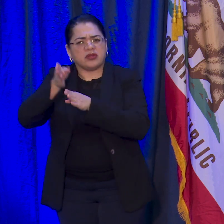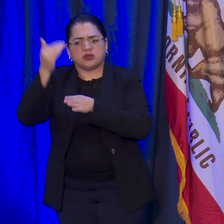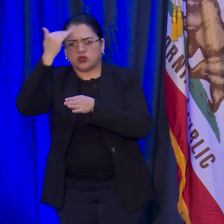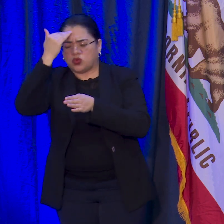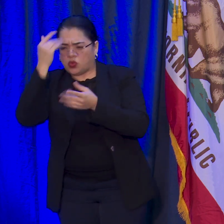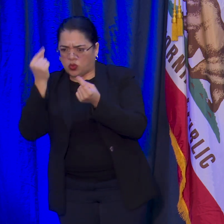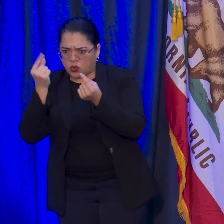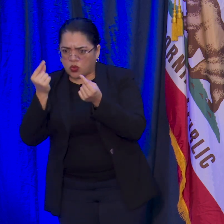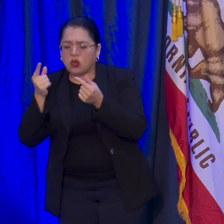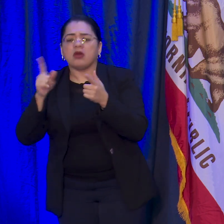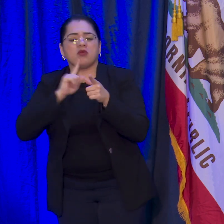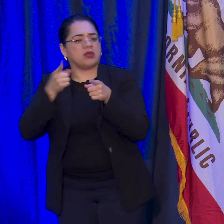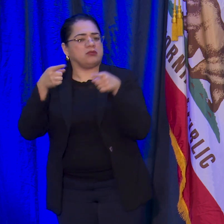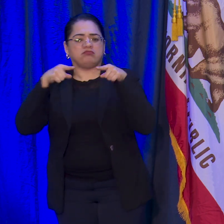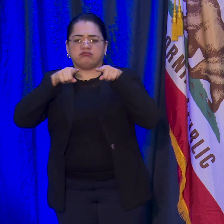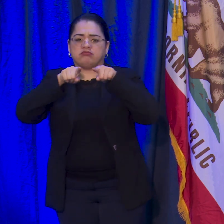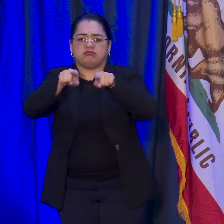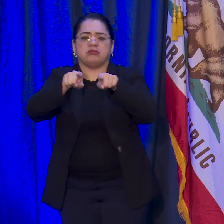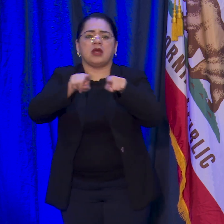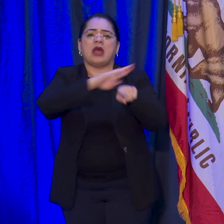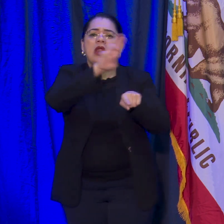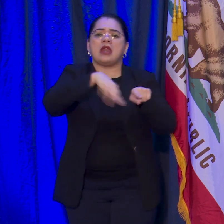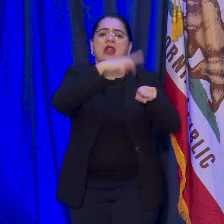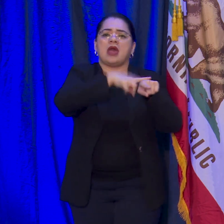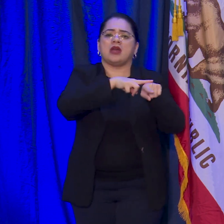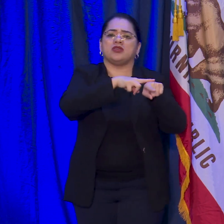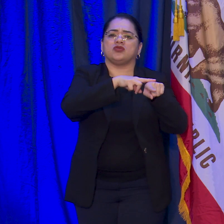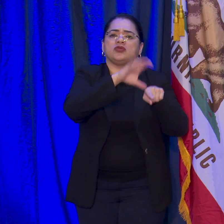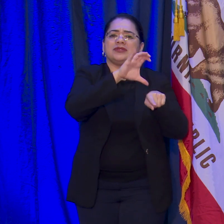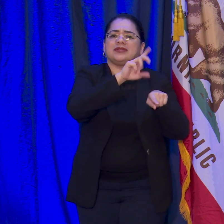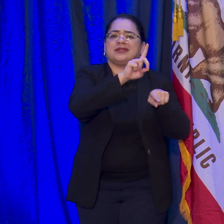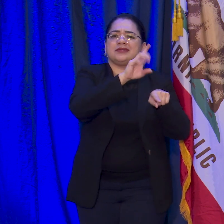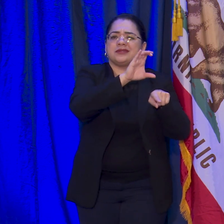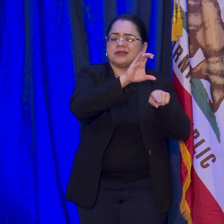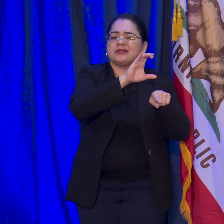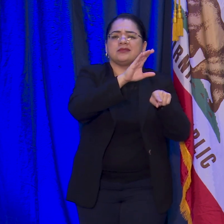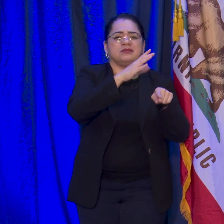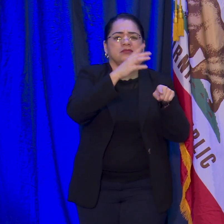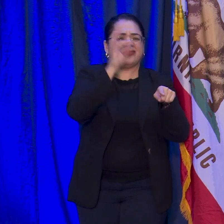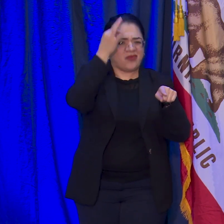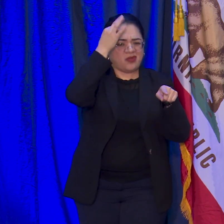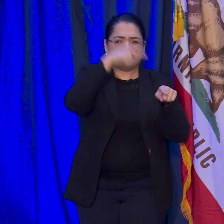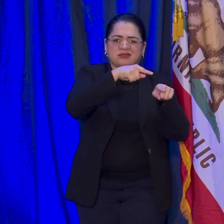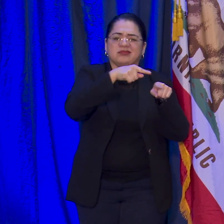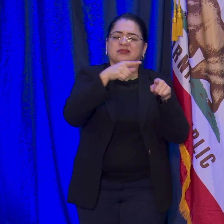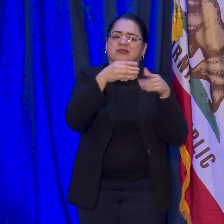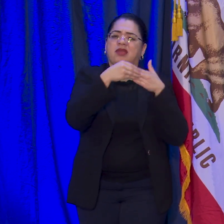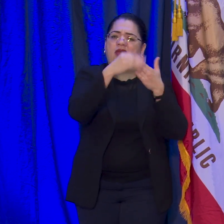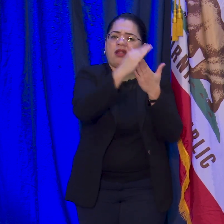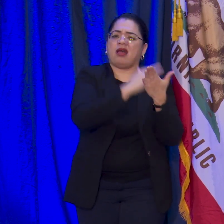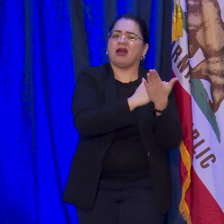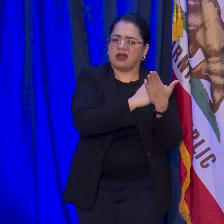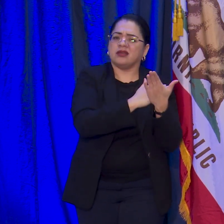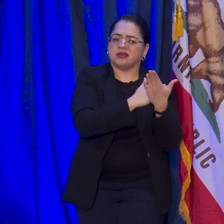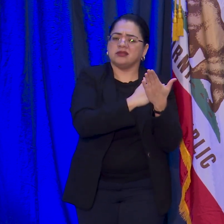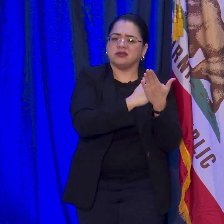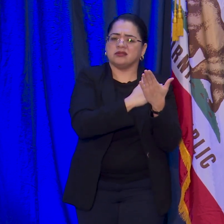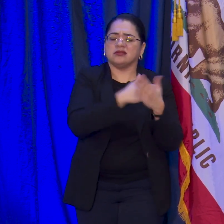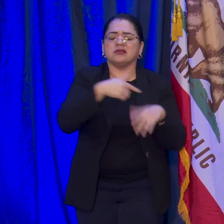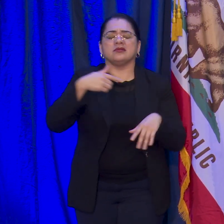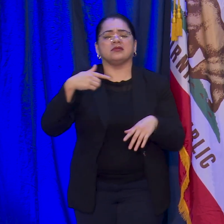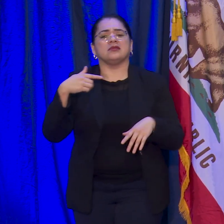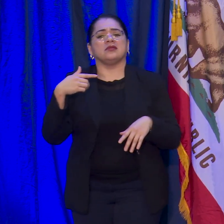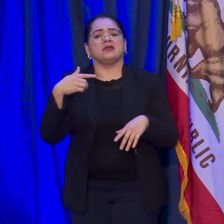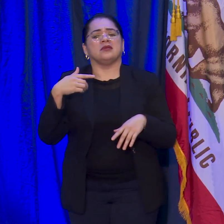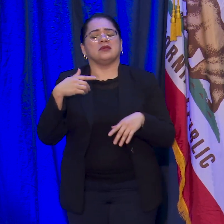that align with the national guidelines. And we know that more tests are. We obviously are hearing